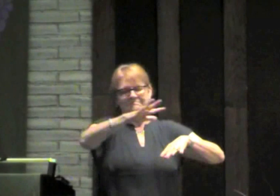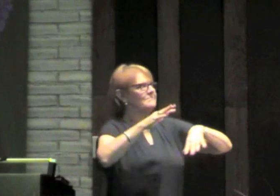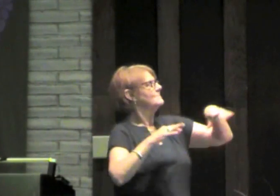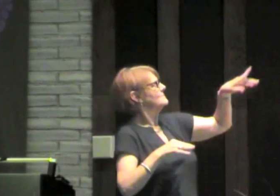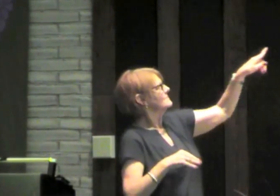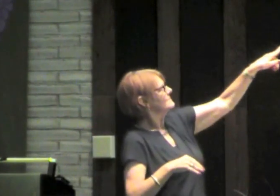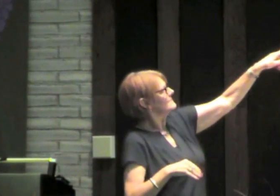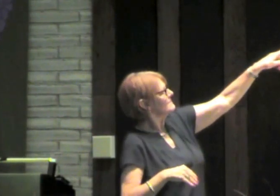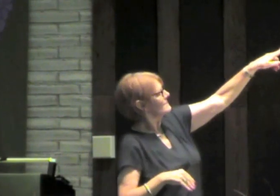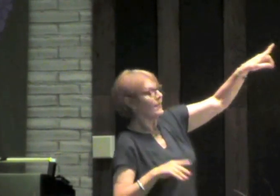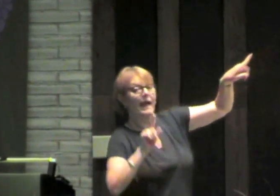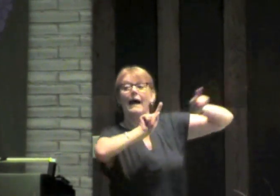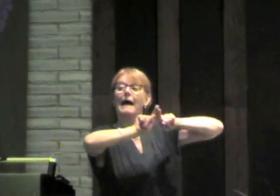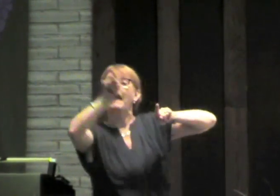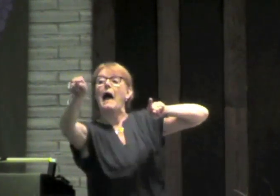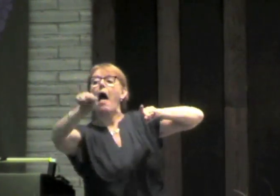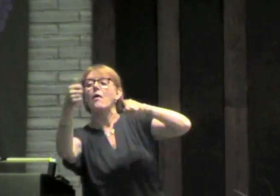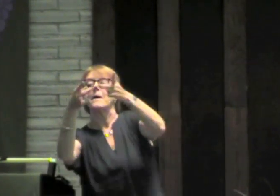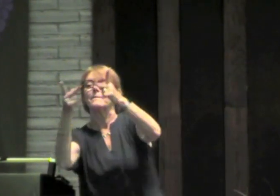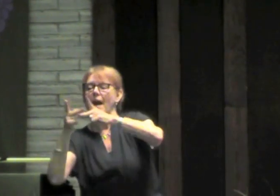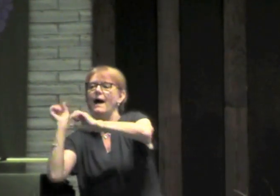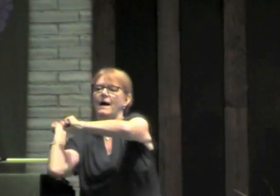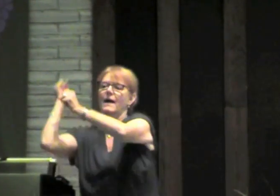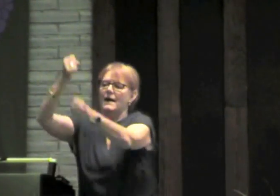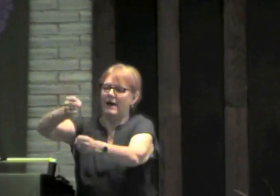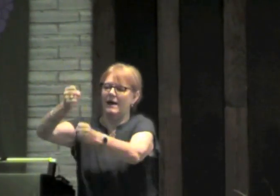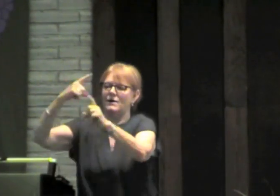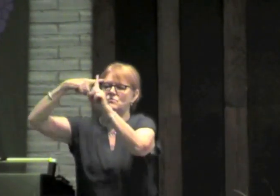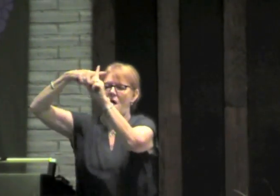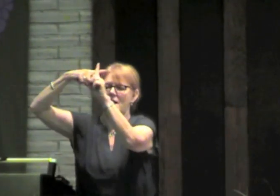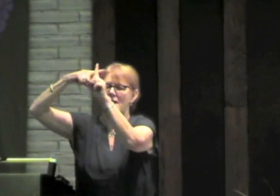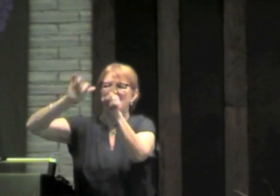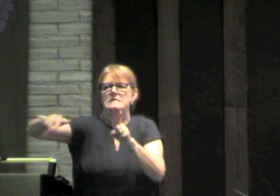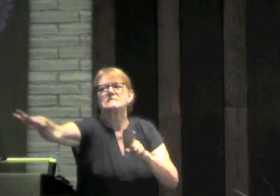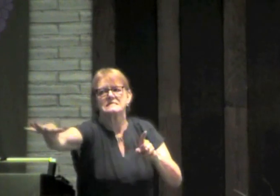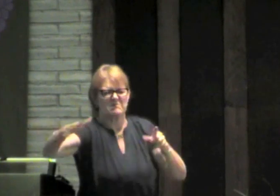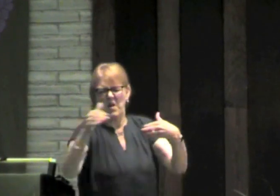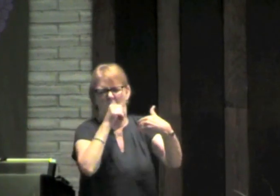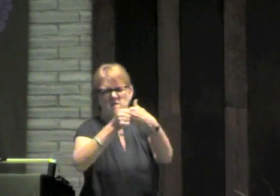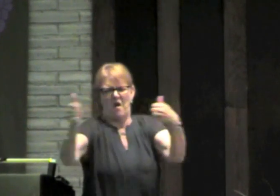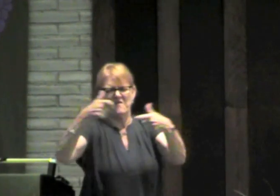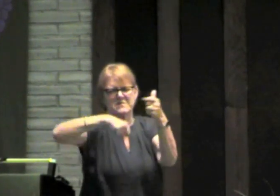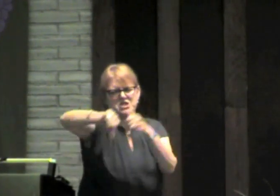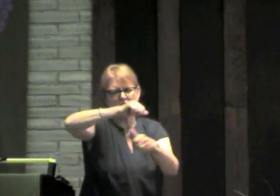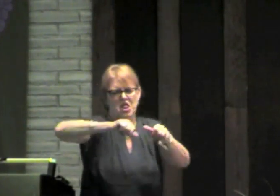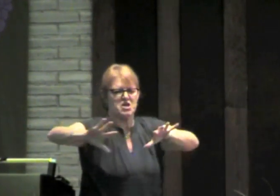their tears to the floor. There's lots and lots of folks that come in there. Then there's another area where his cross